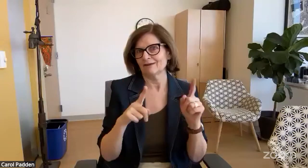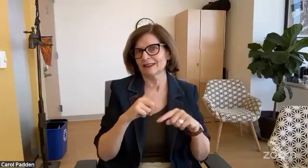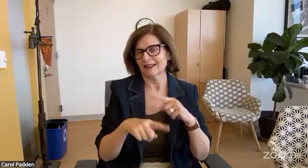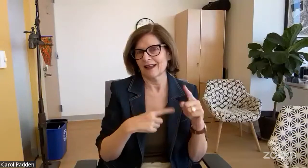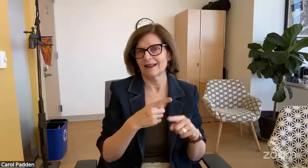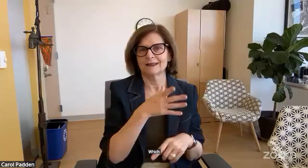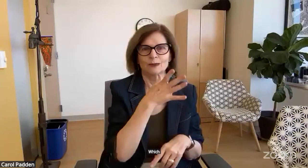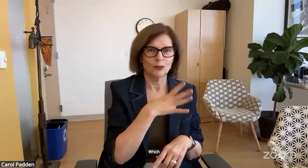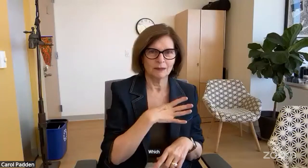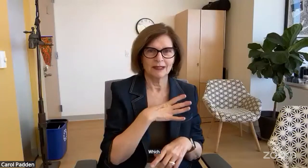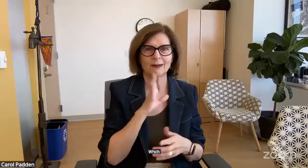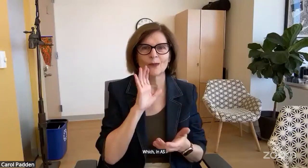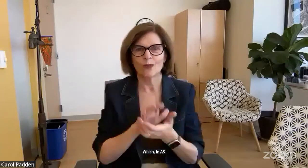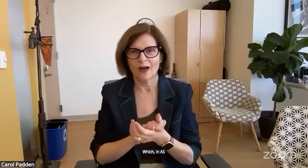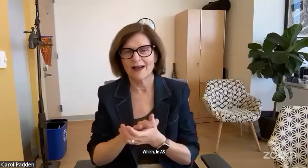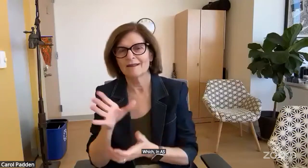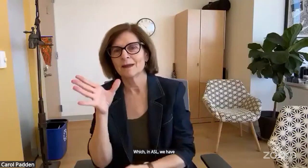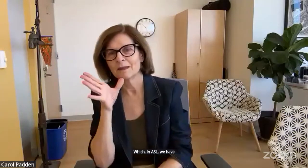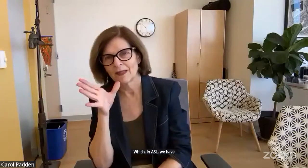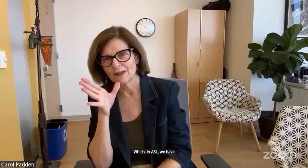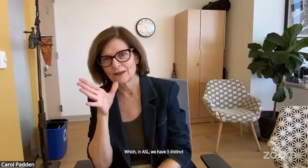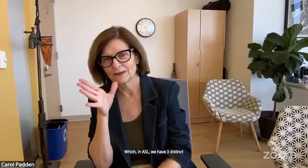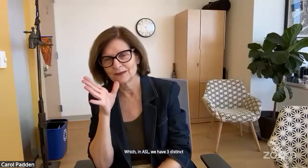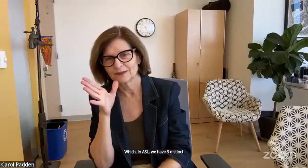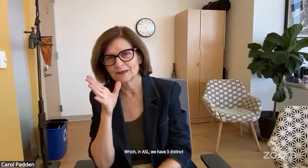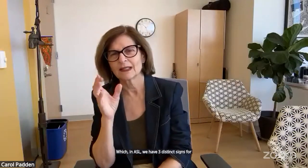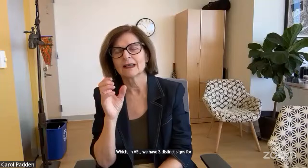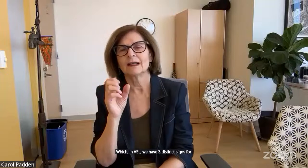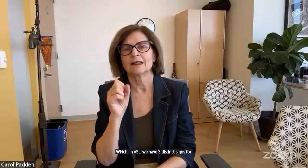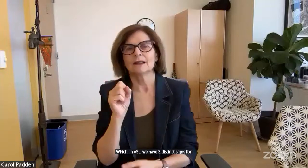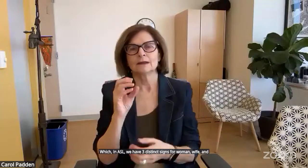which in ASL, we have three distinct signs for woman, wife, and mother.